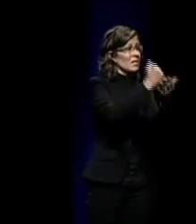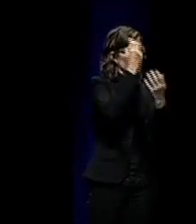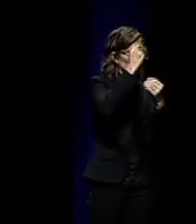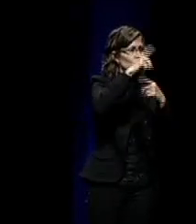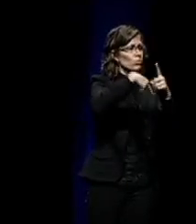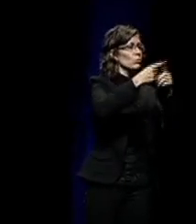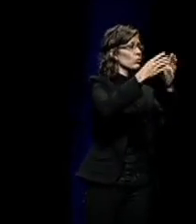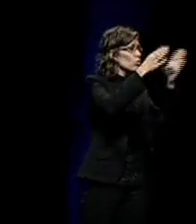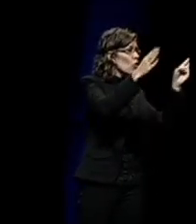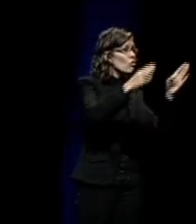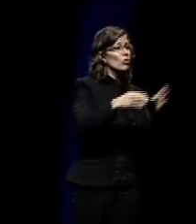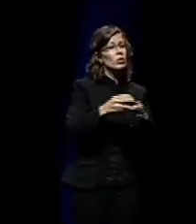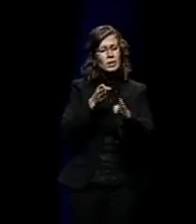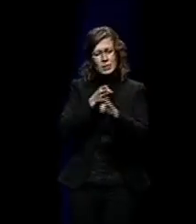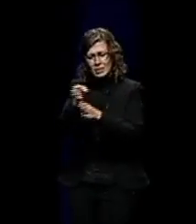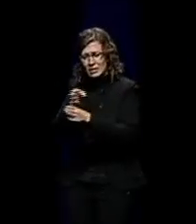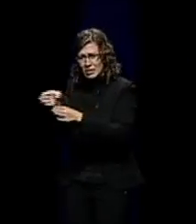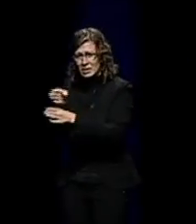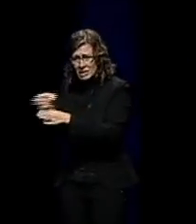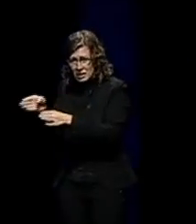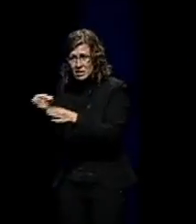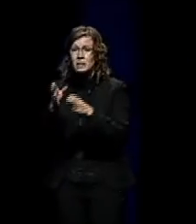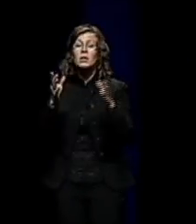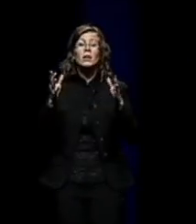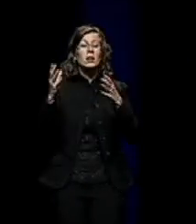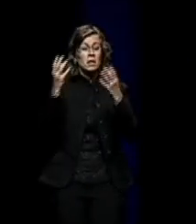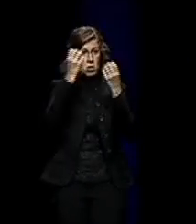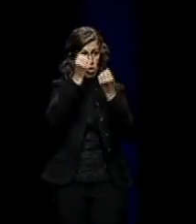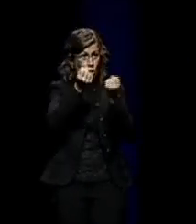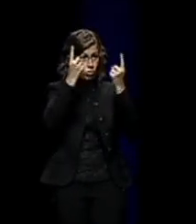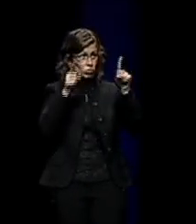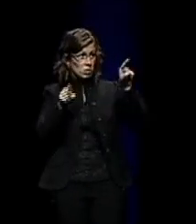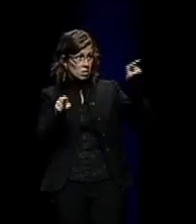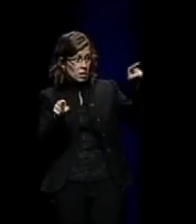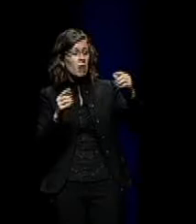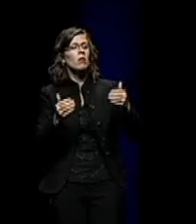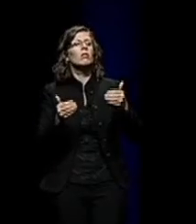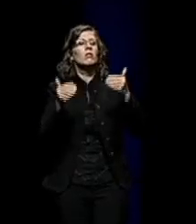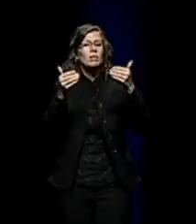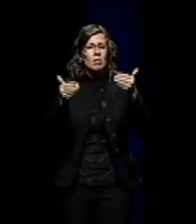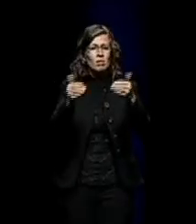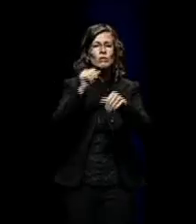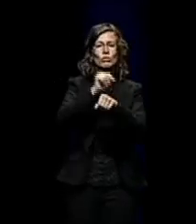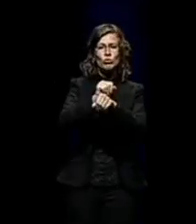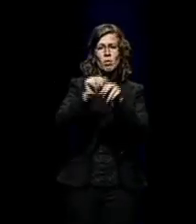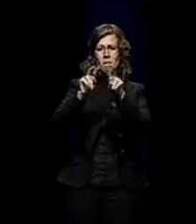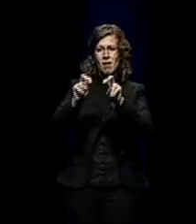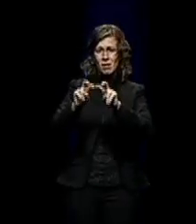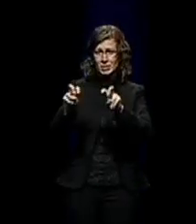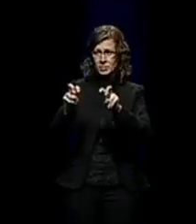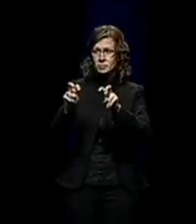And that will ask a number of questions. First of all, it ask the question, well, what do you do? What are the tasks that you do